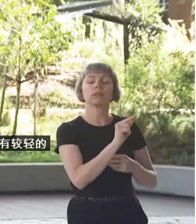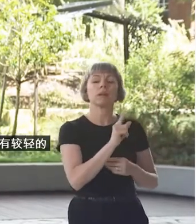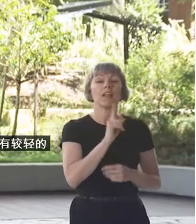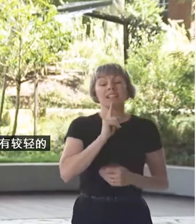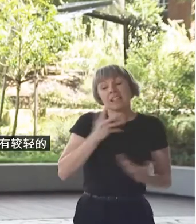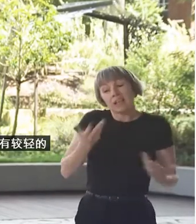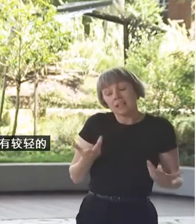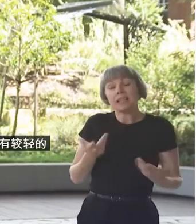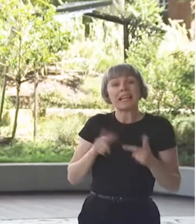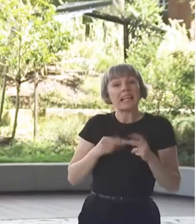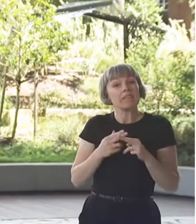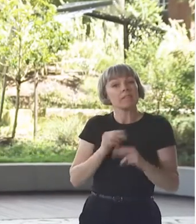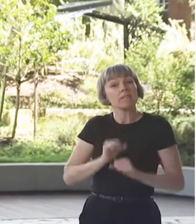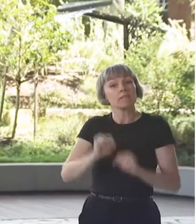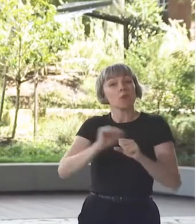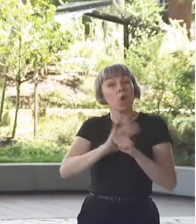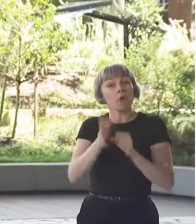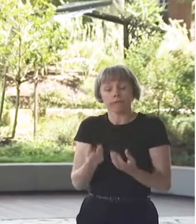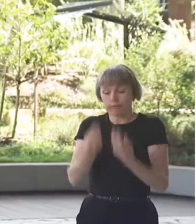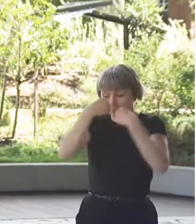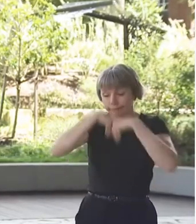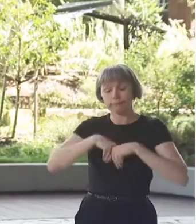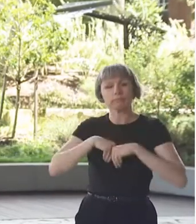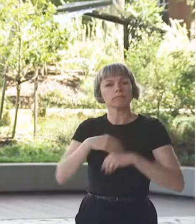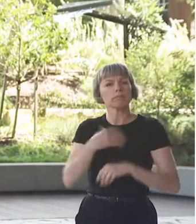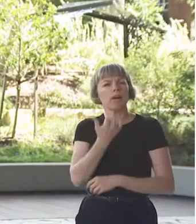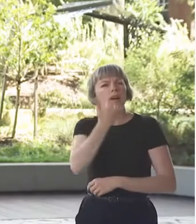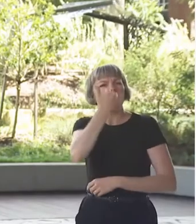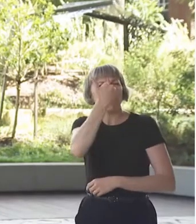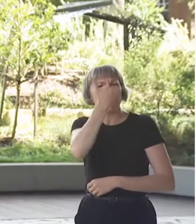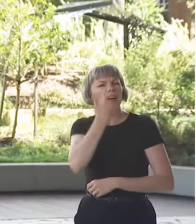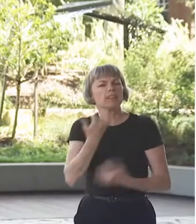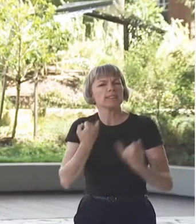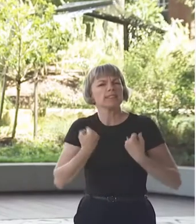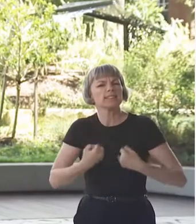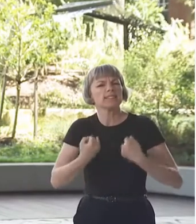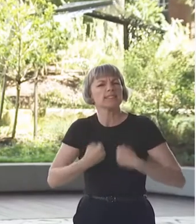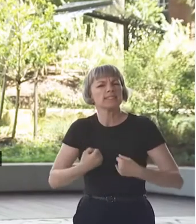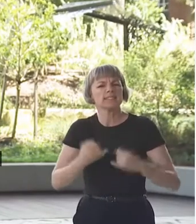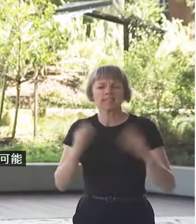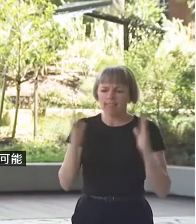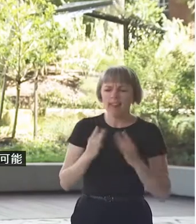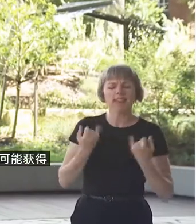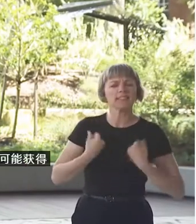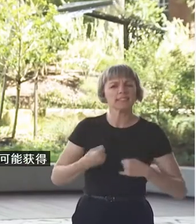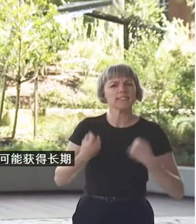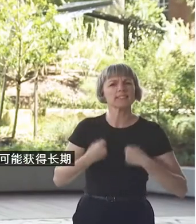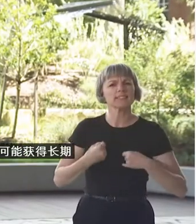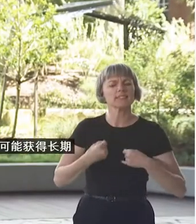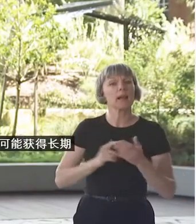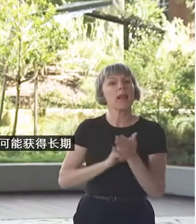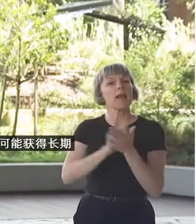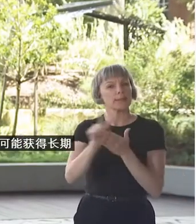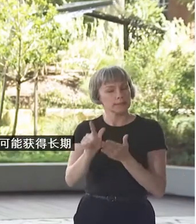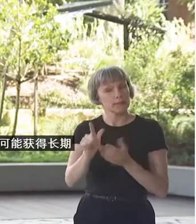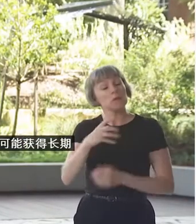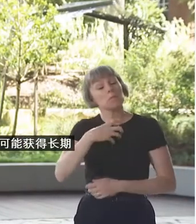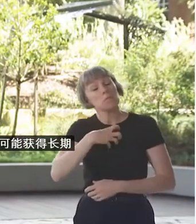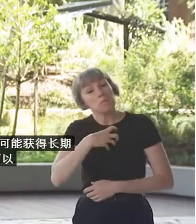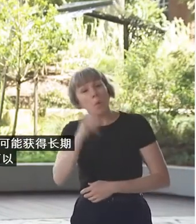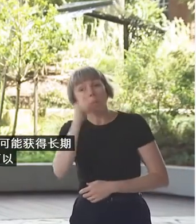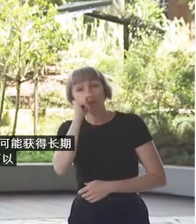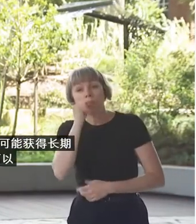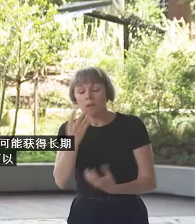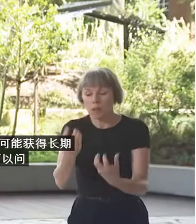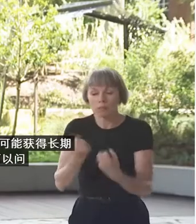disease. We know that people that are vaccinated will have generally a less torrid course than people that are not vaccinated. Can